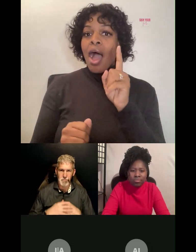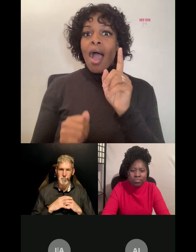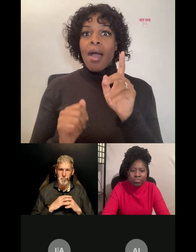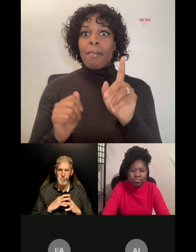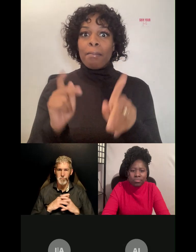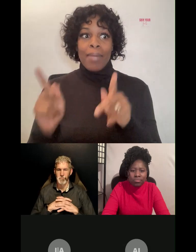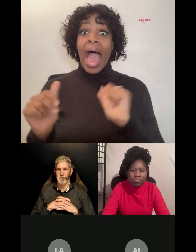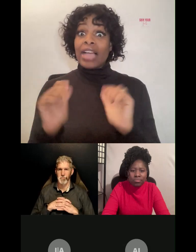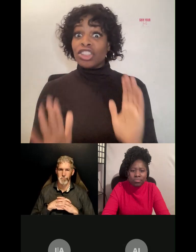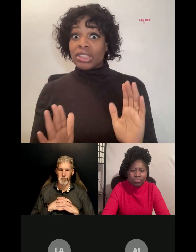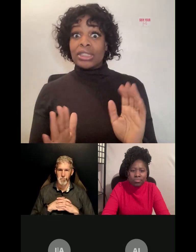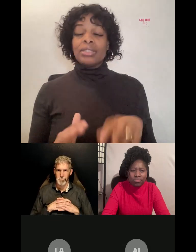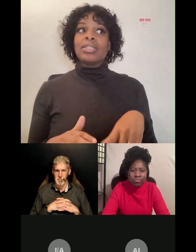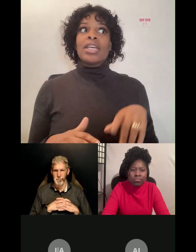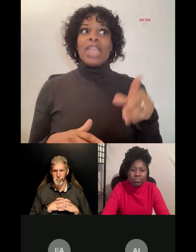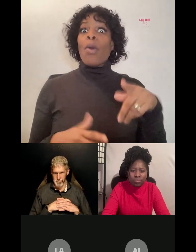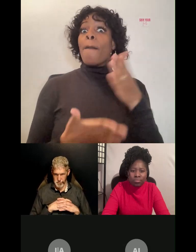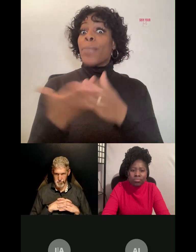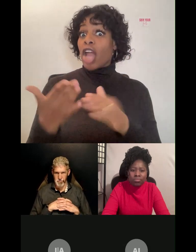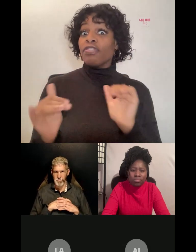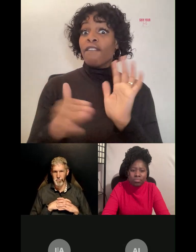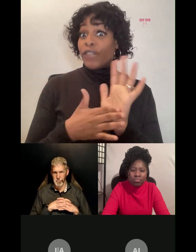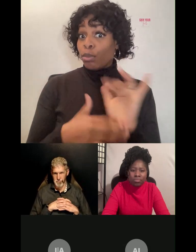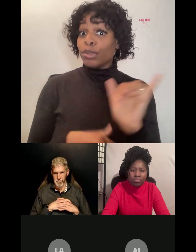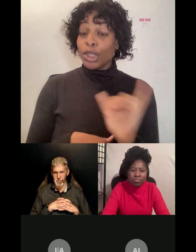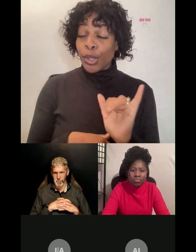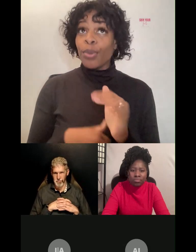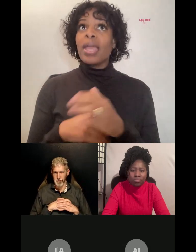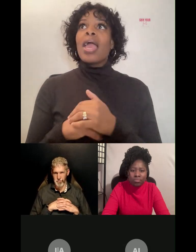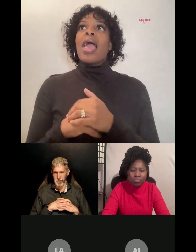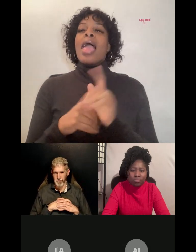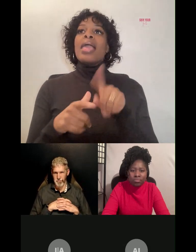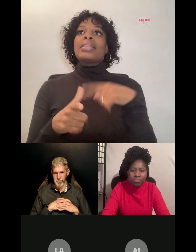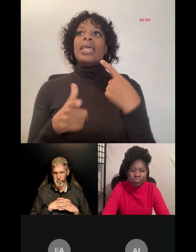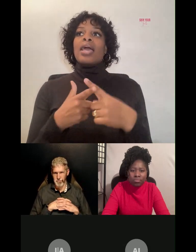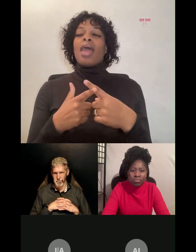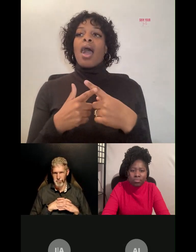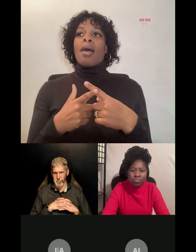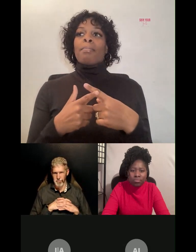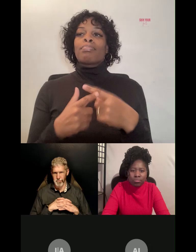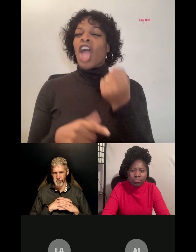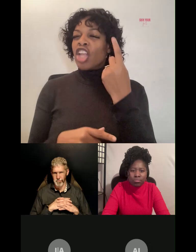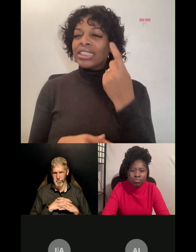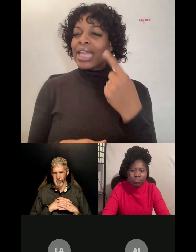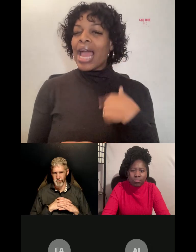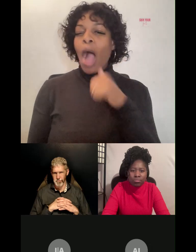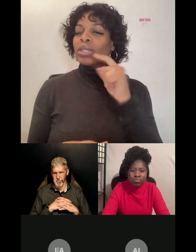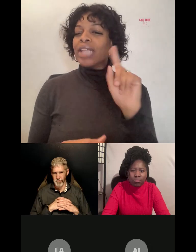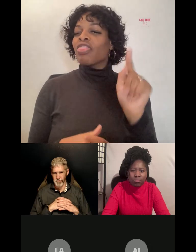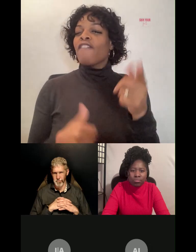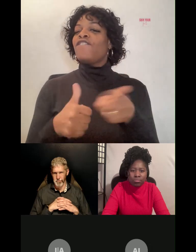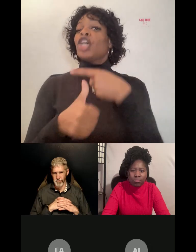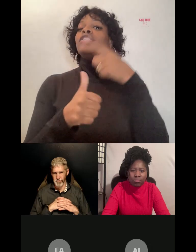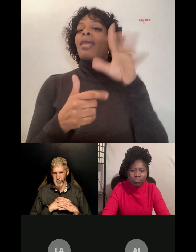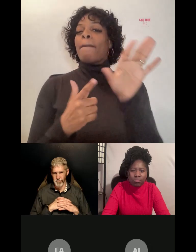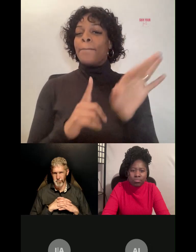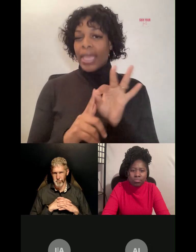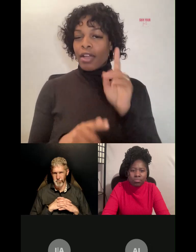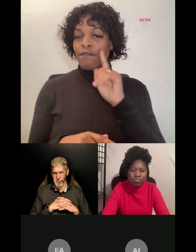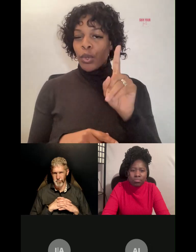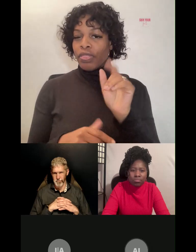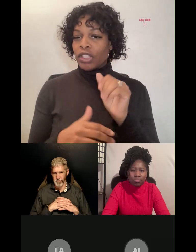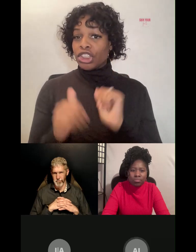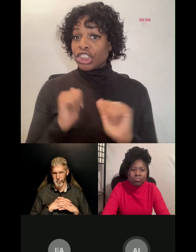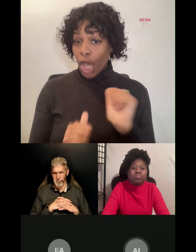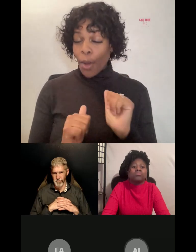deaf actors. They were a part of the film too. And then understand I was not the first